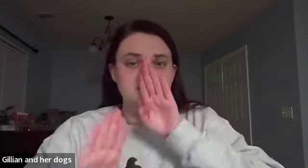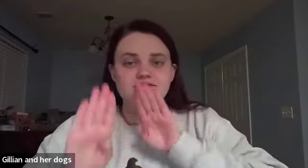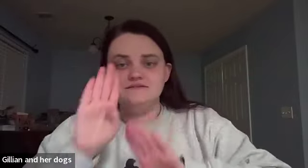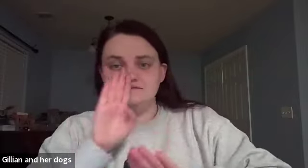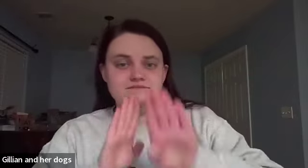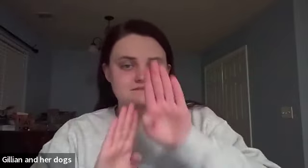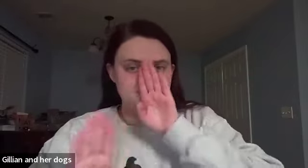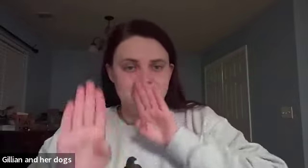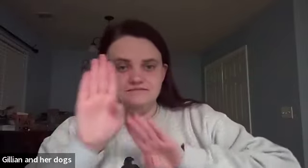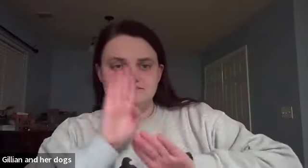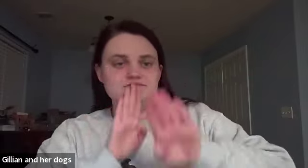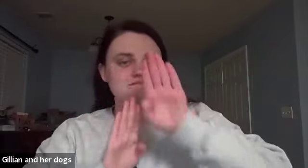Frustrated.